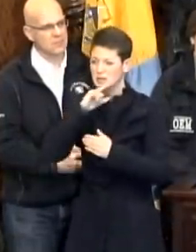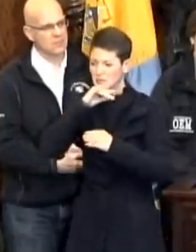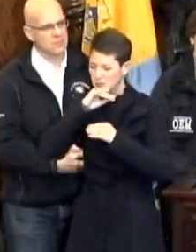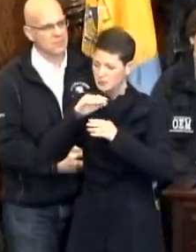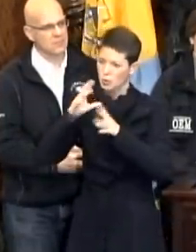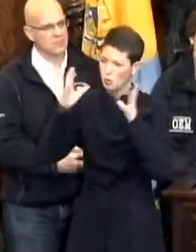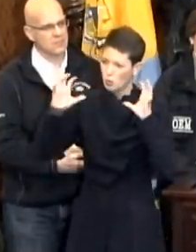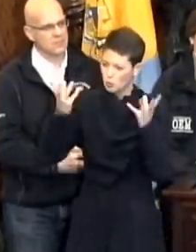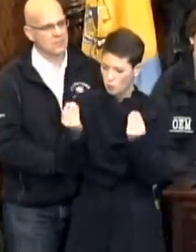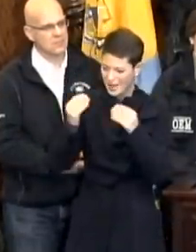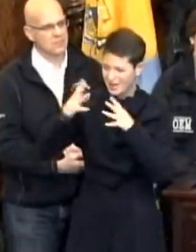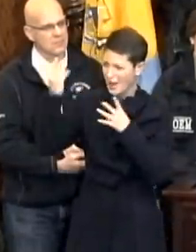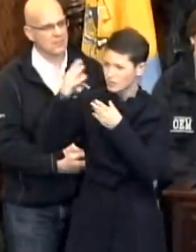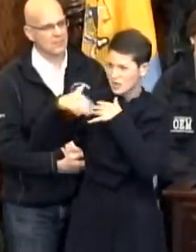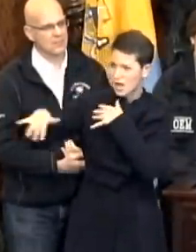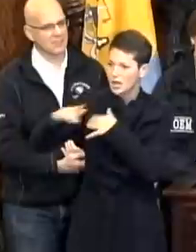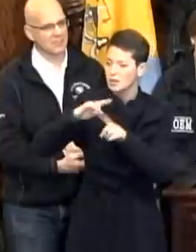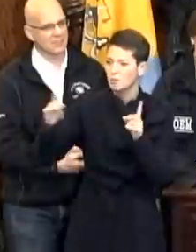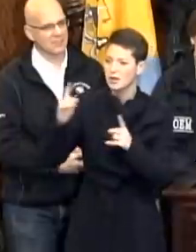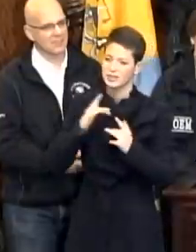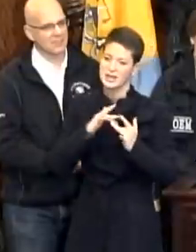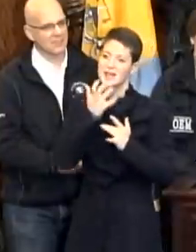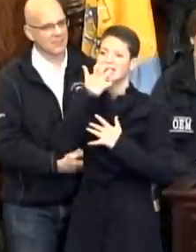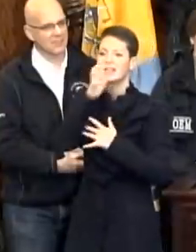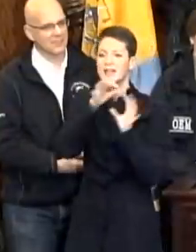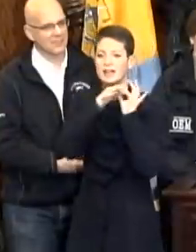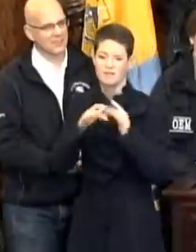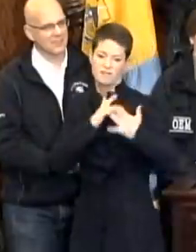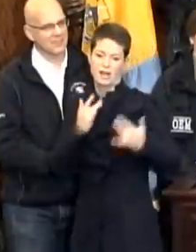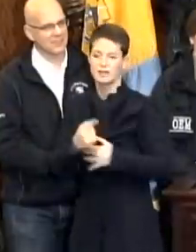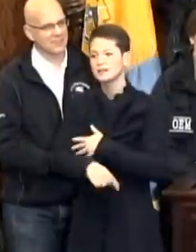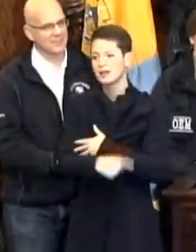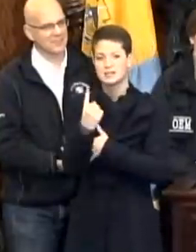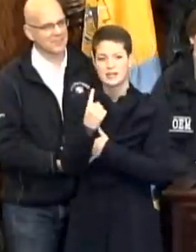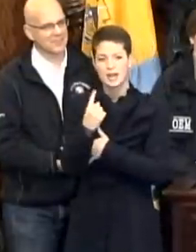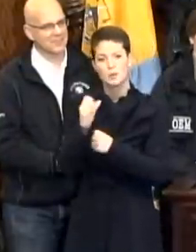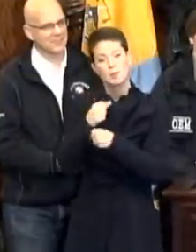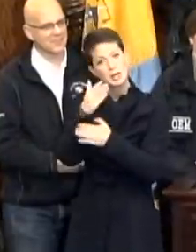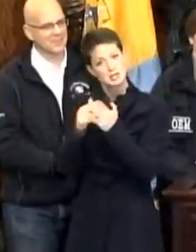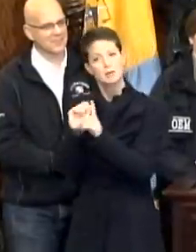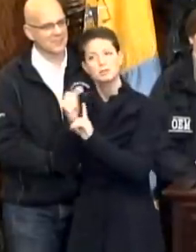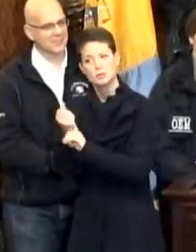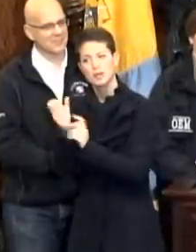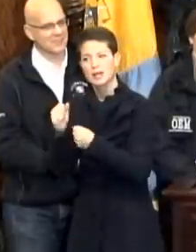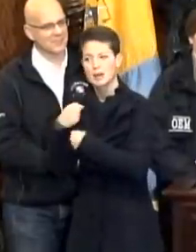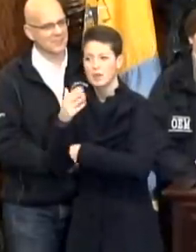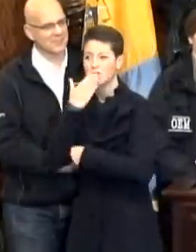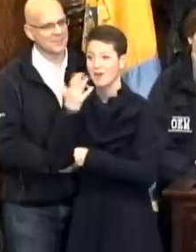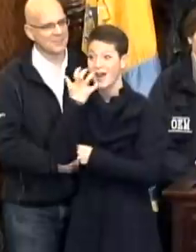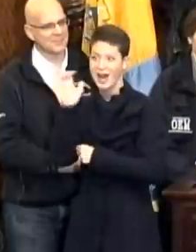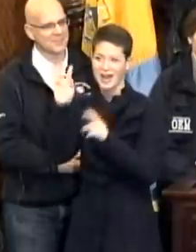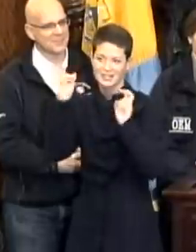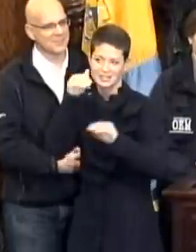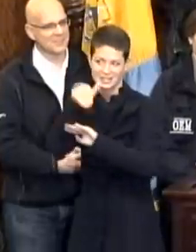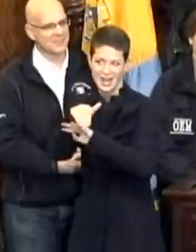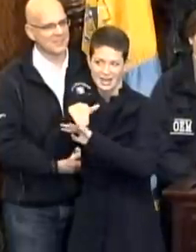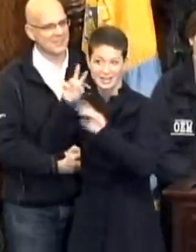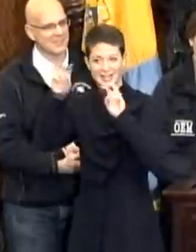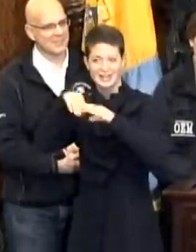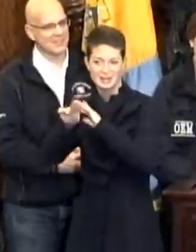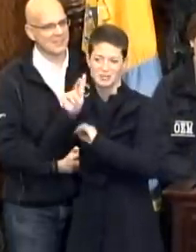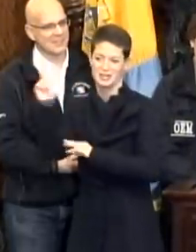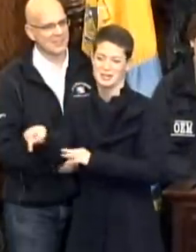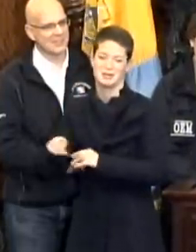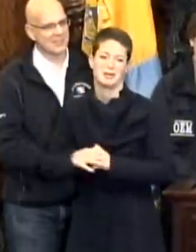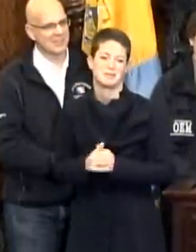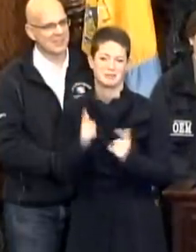the roads, but there's the heat of Valentine's Day will make, in some instances, could make for a pretty hot night in Philadelphia. And